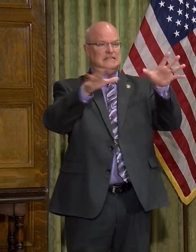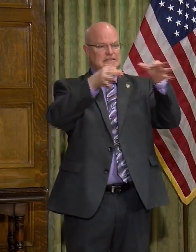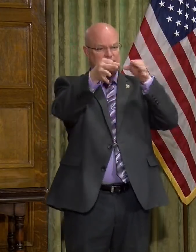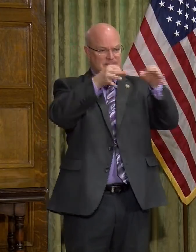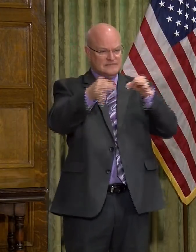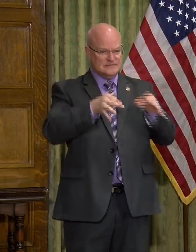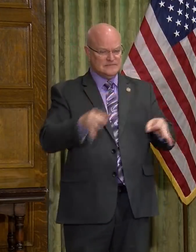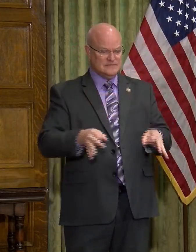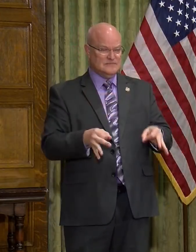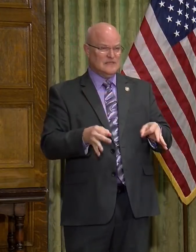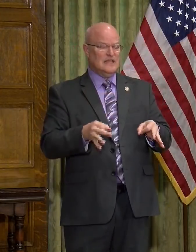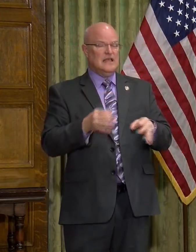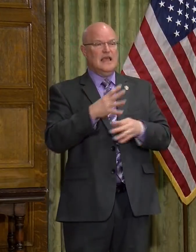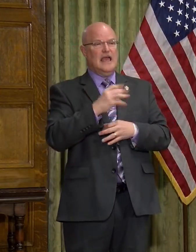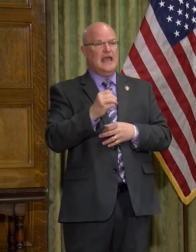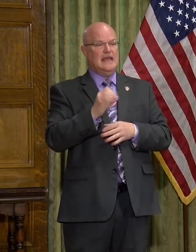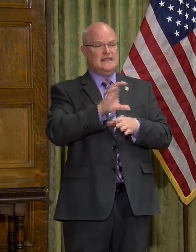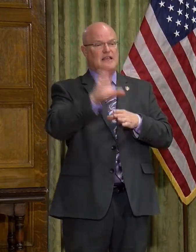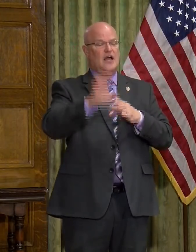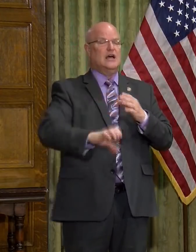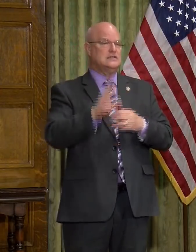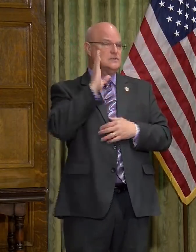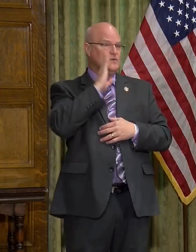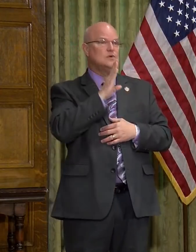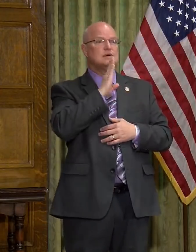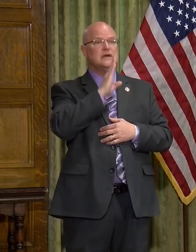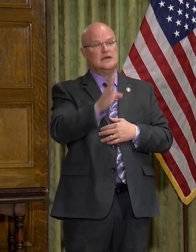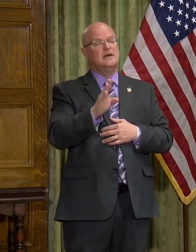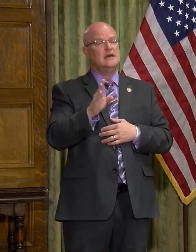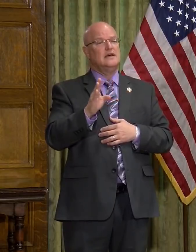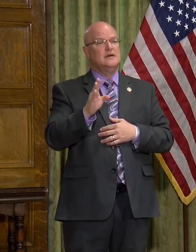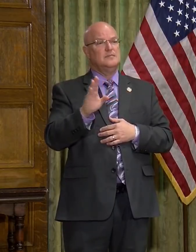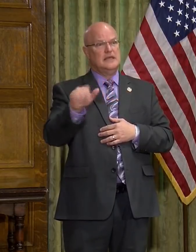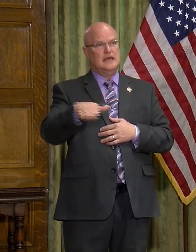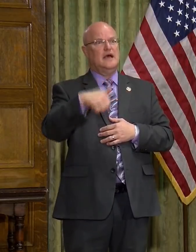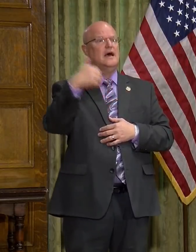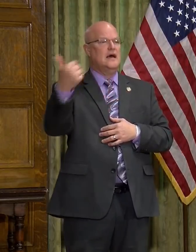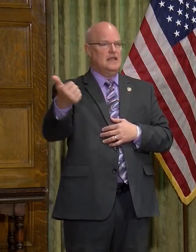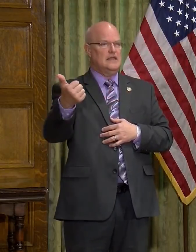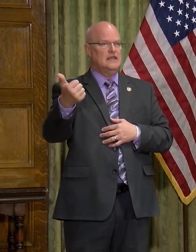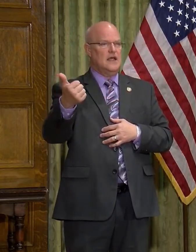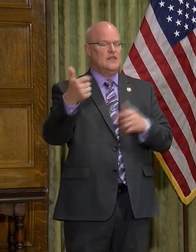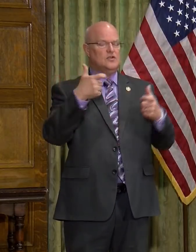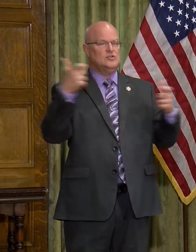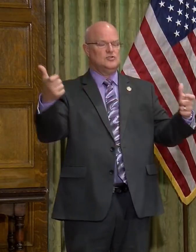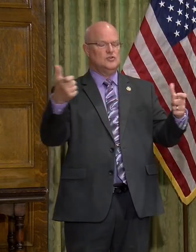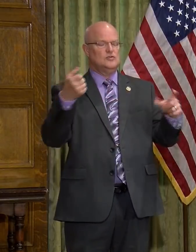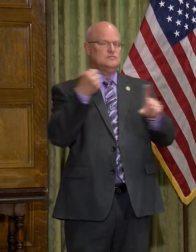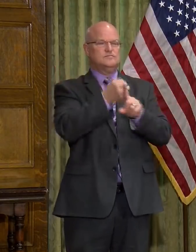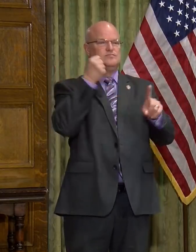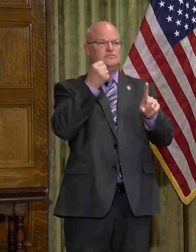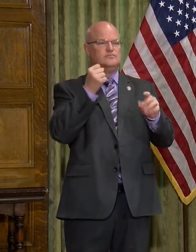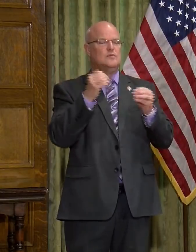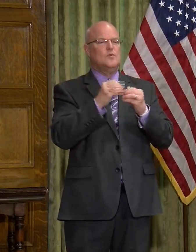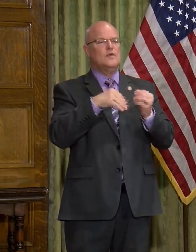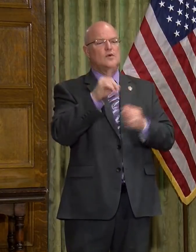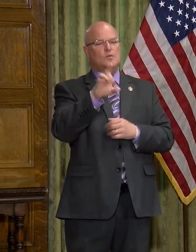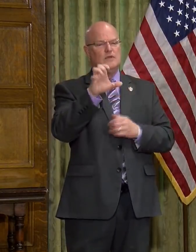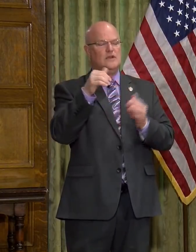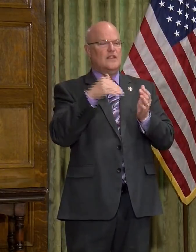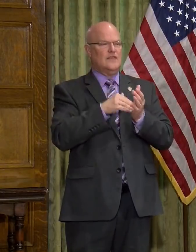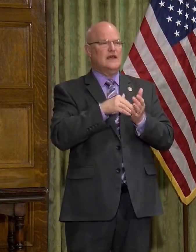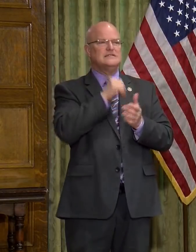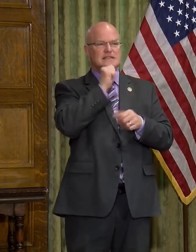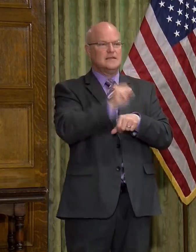defined, and the consequences would be another huge jump of over 100,000 in